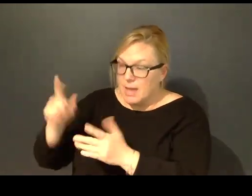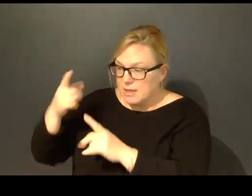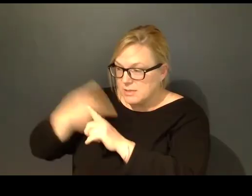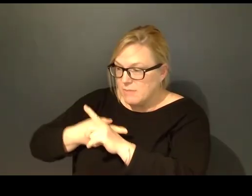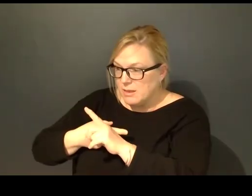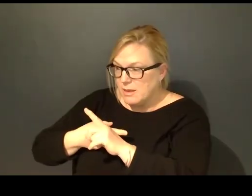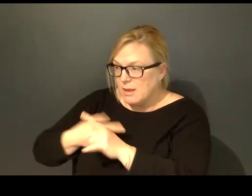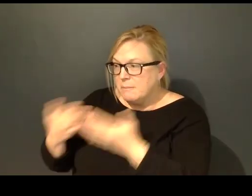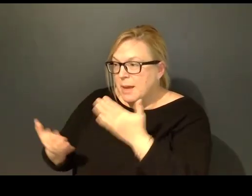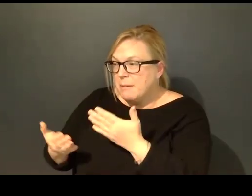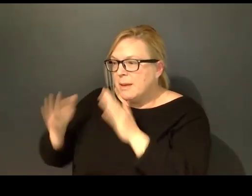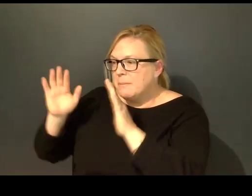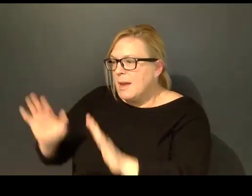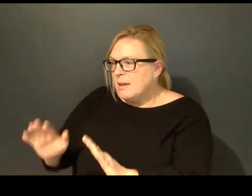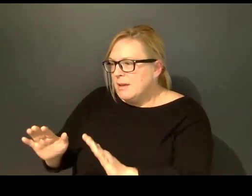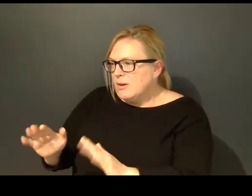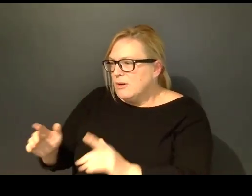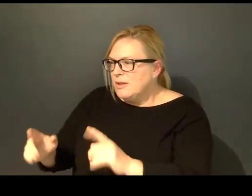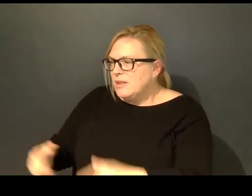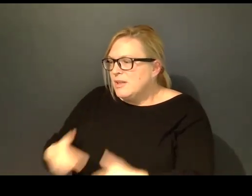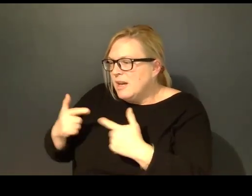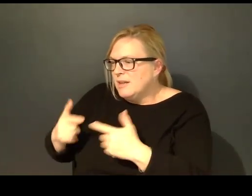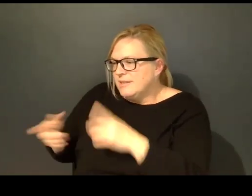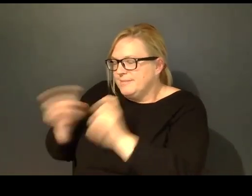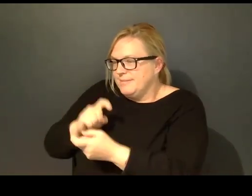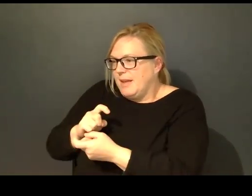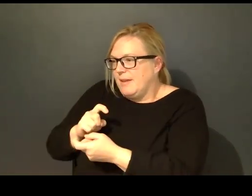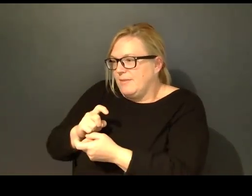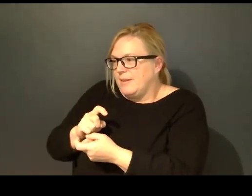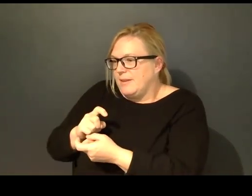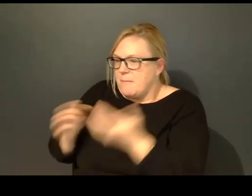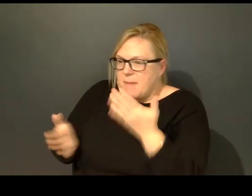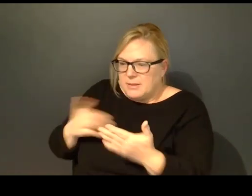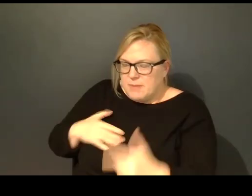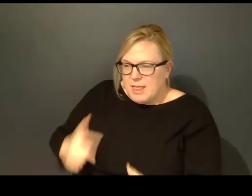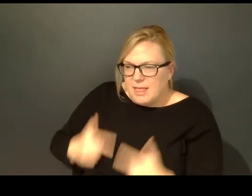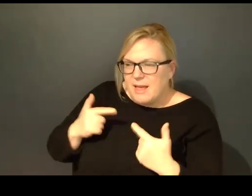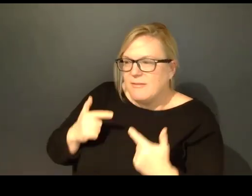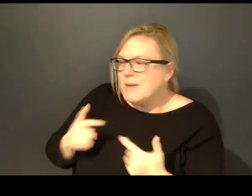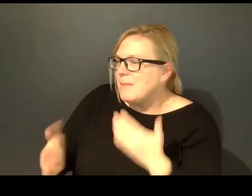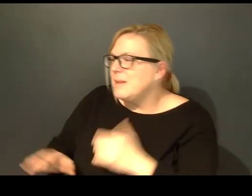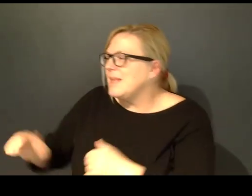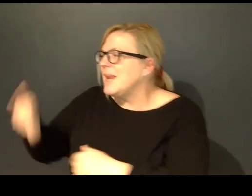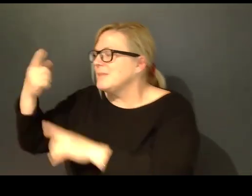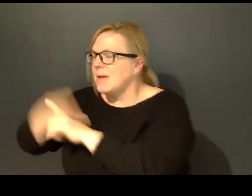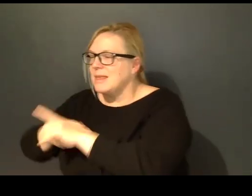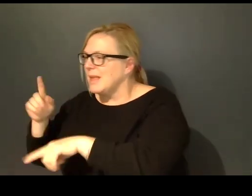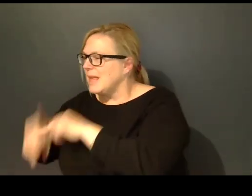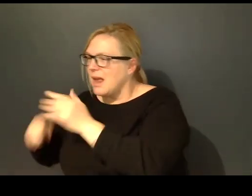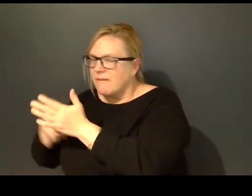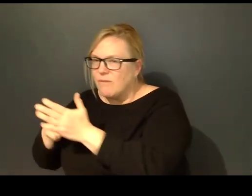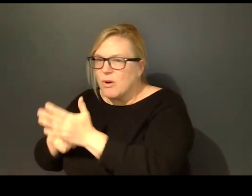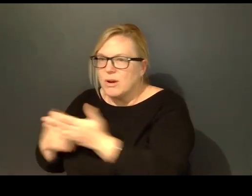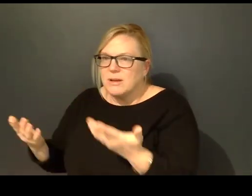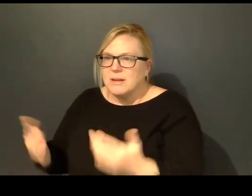possibly life-changing in terms of allowing me to organize my thoughts in my life. And then the next month I simply can't afford it anymore. Exactly. Yeah, it's almost a tease.